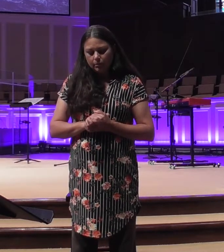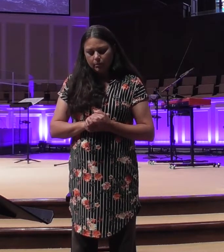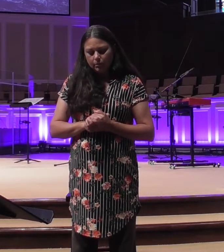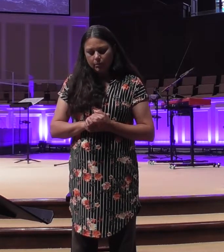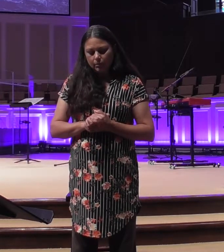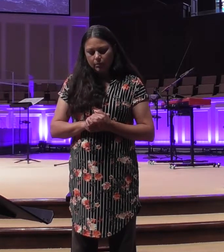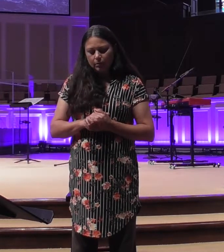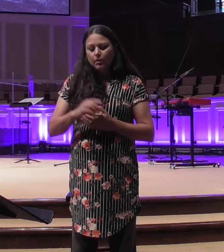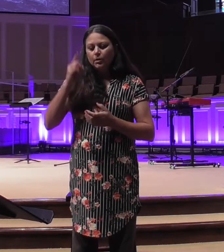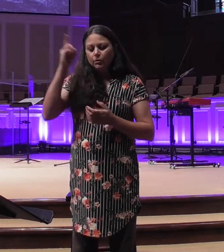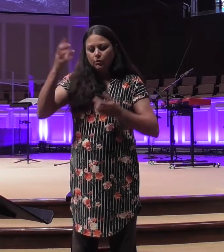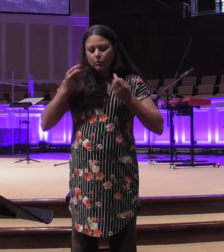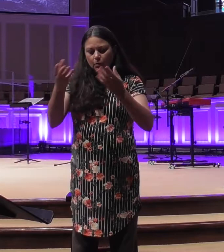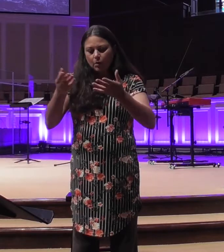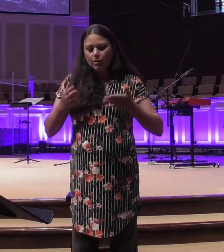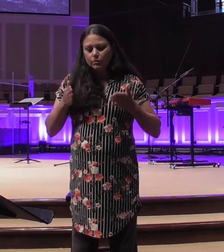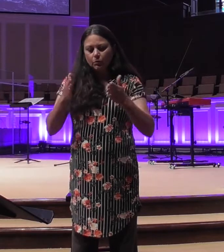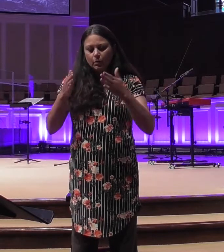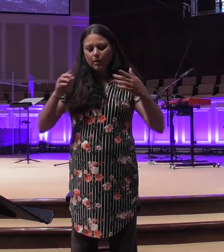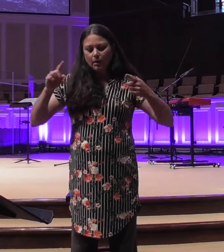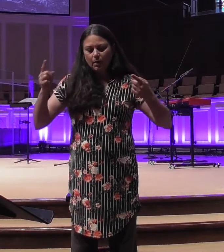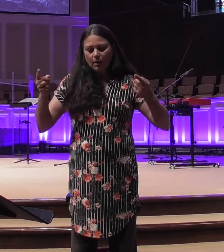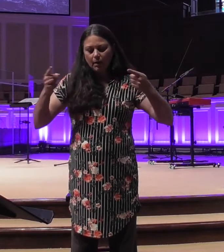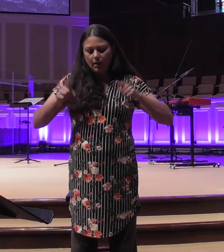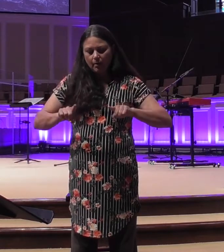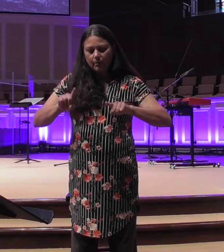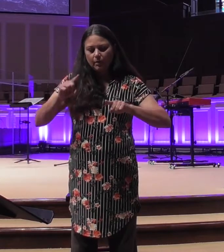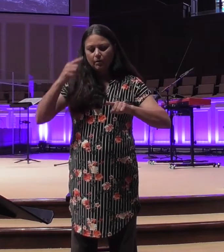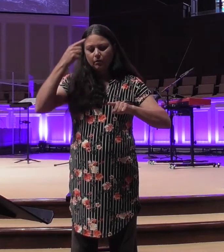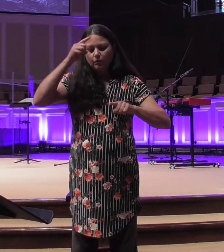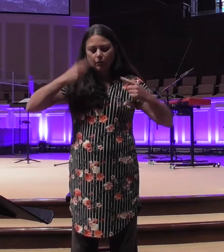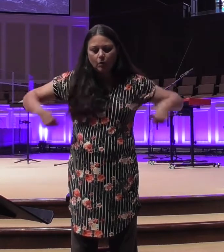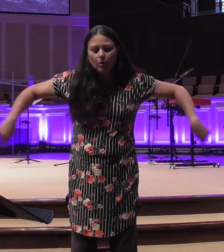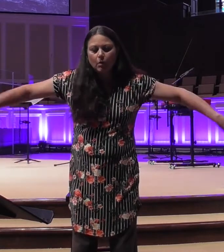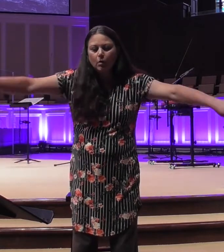to open a way for us to have fellowship with you.